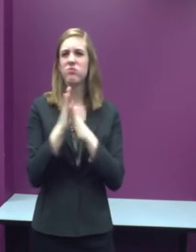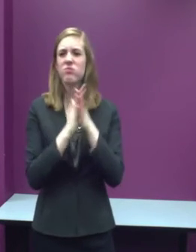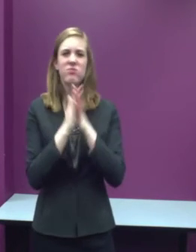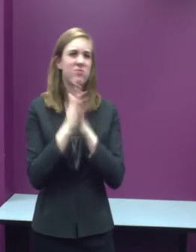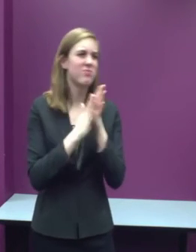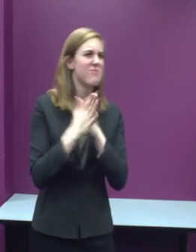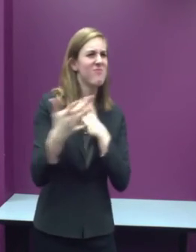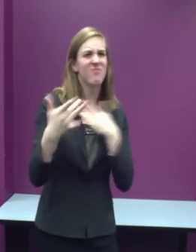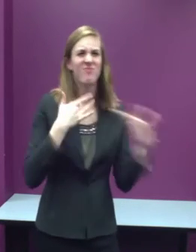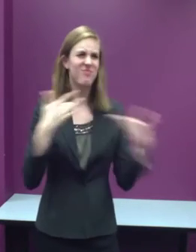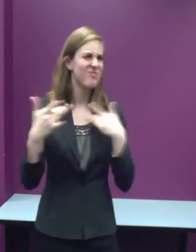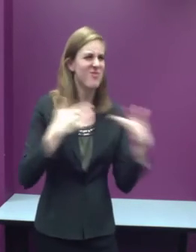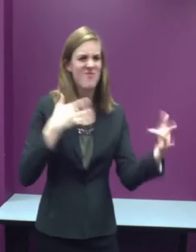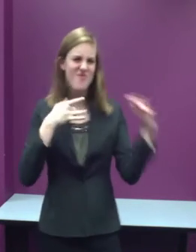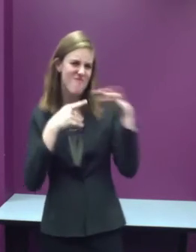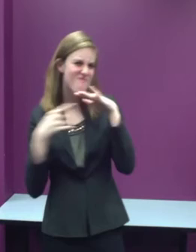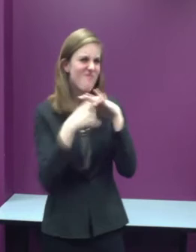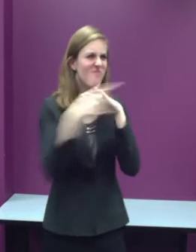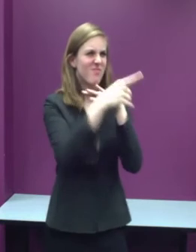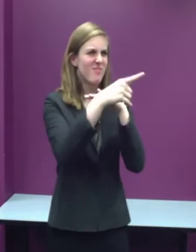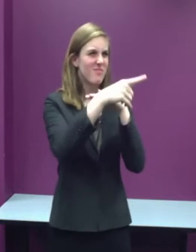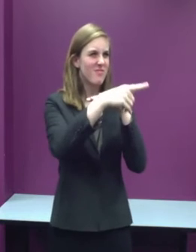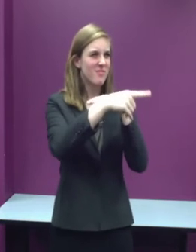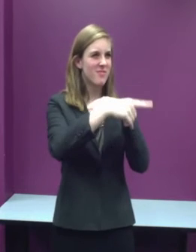my life.